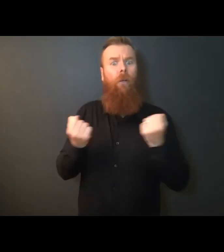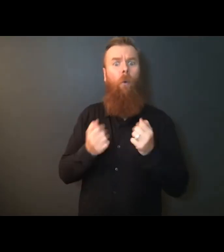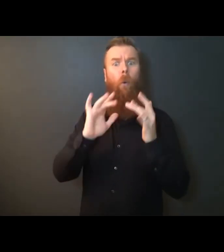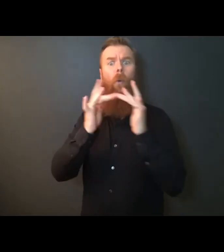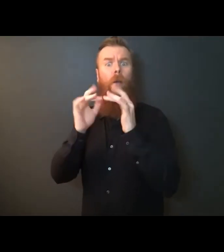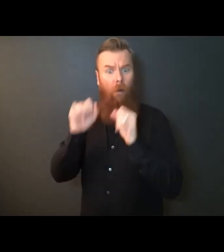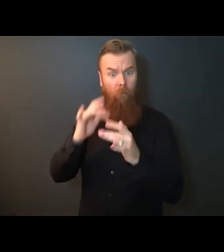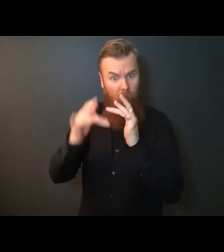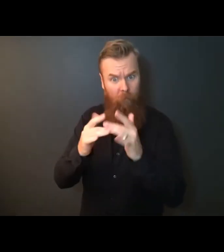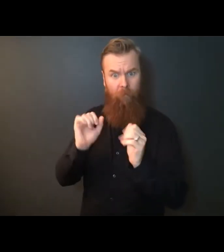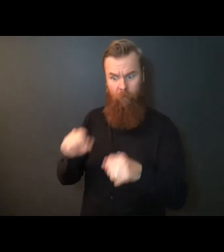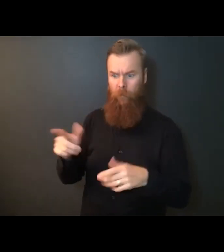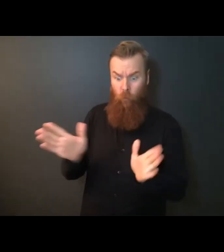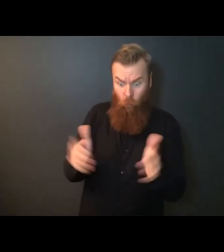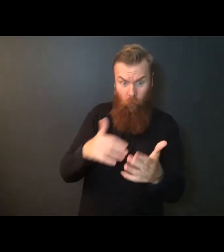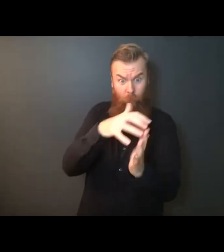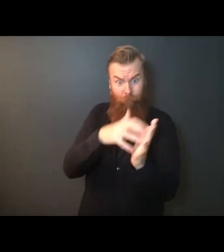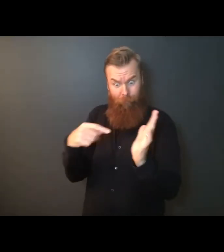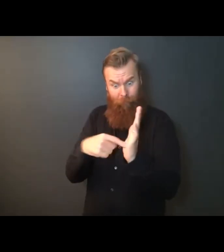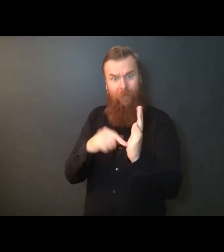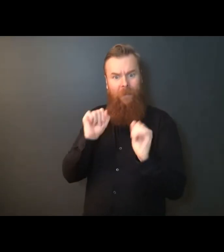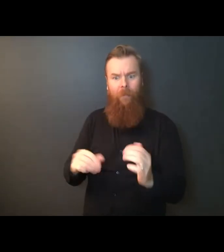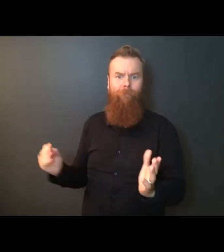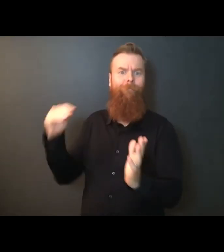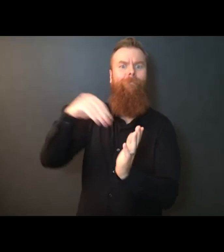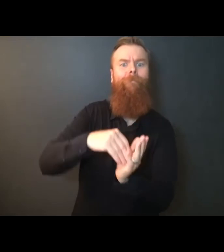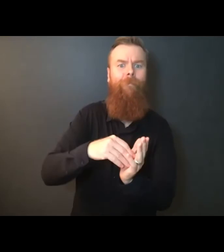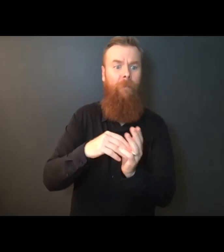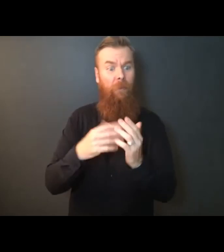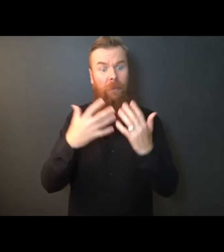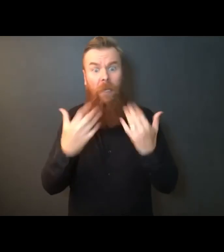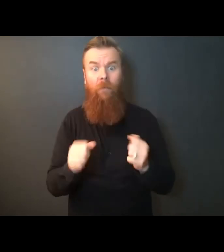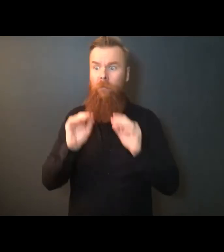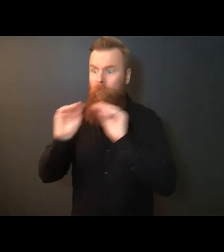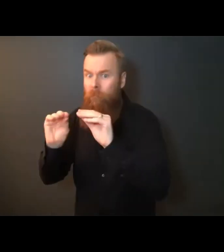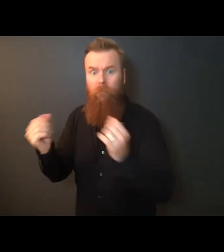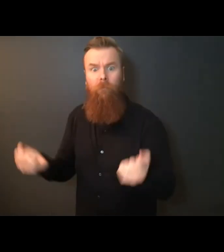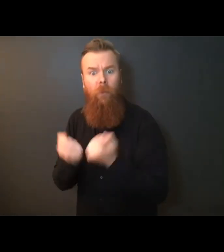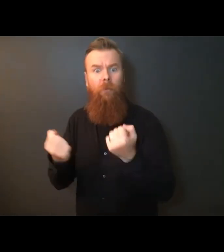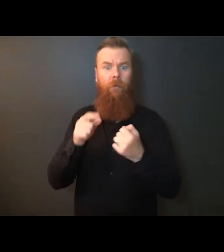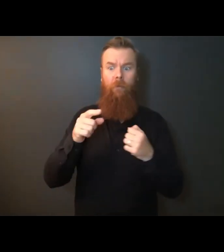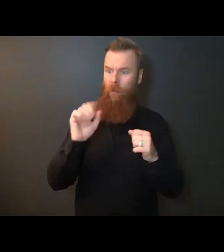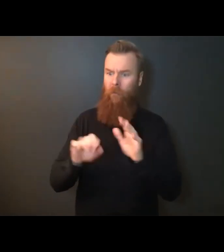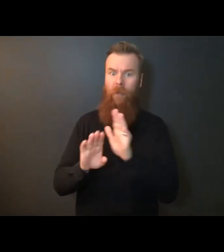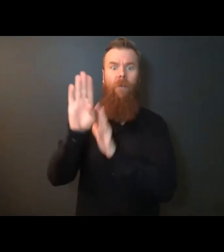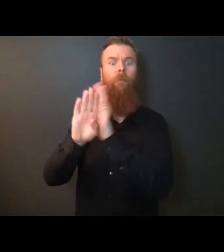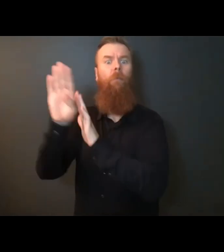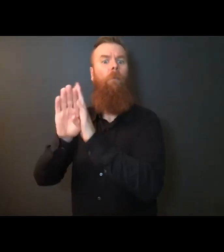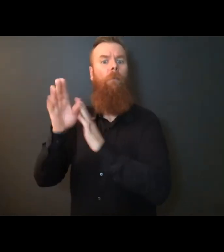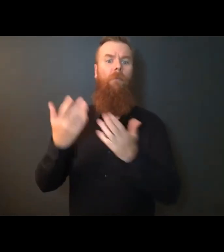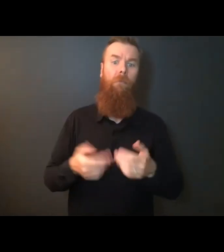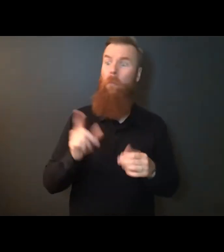your either your resources that you developed or a good case study. Thanks.